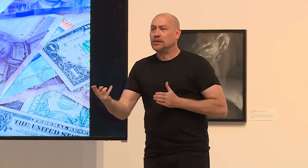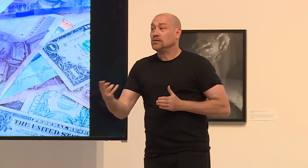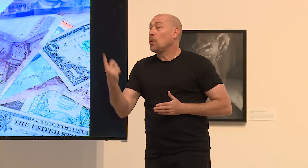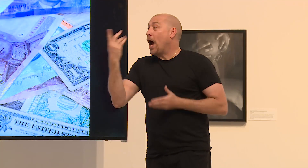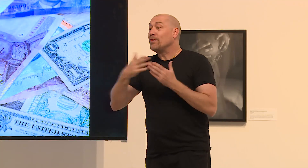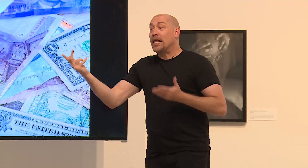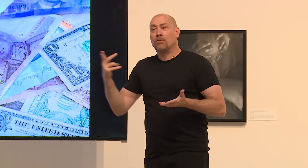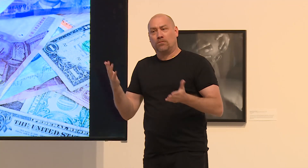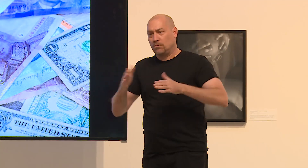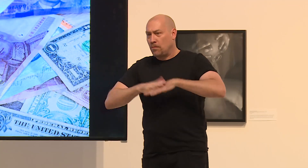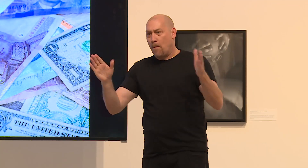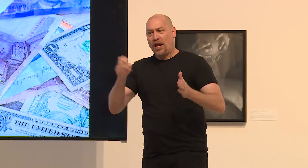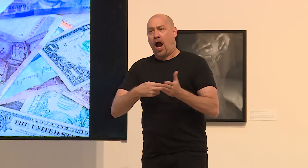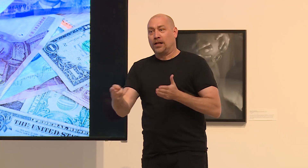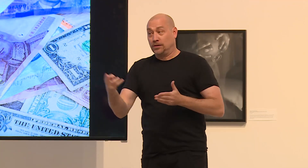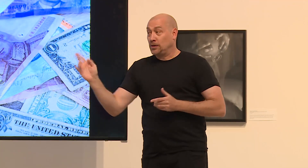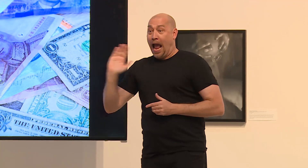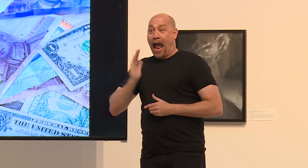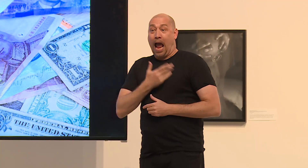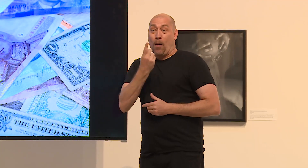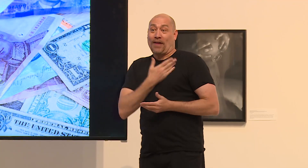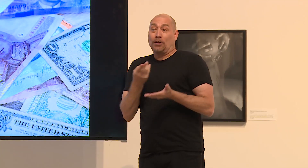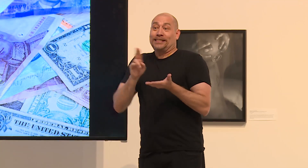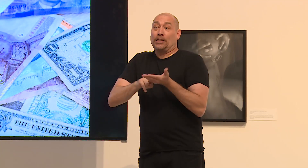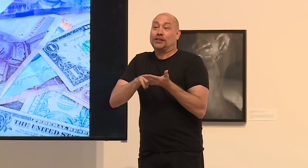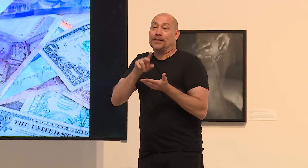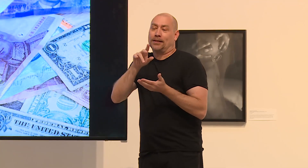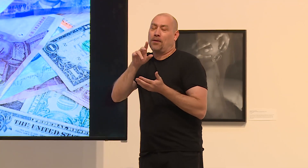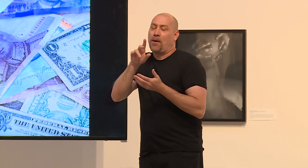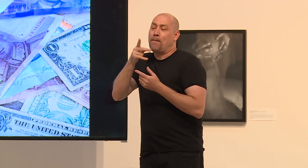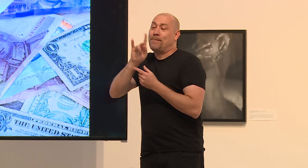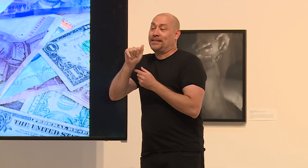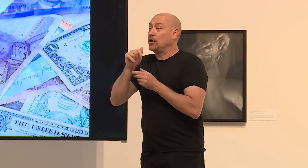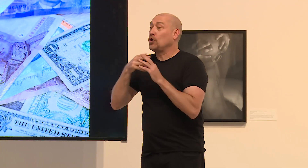honest, and we have to be honest about this,